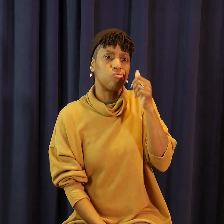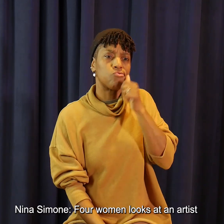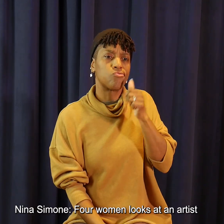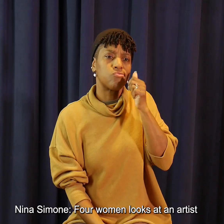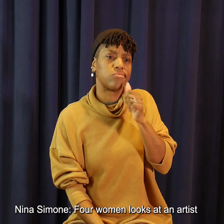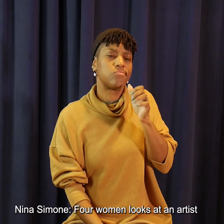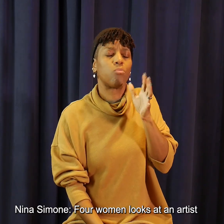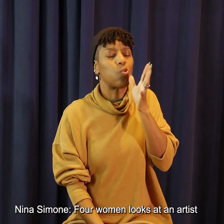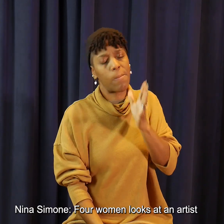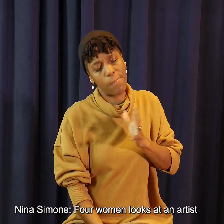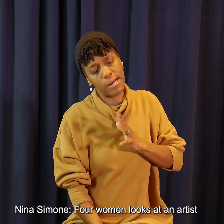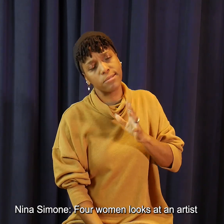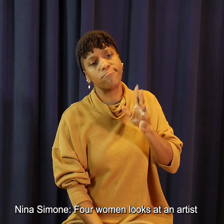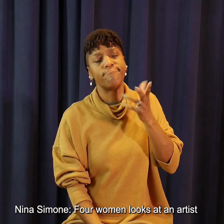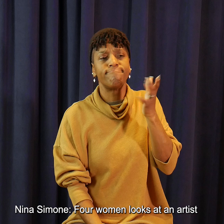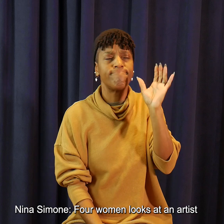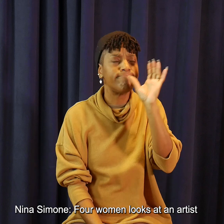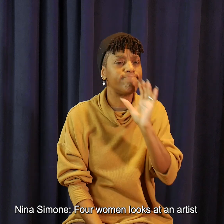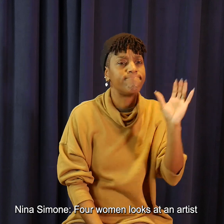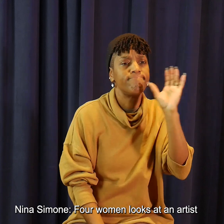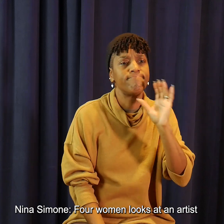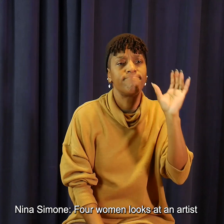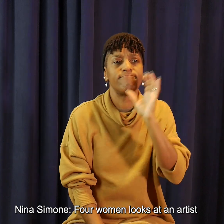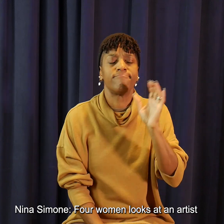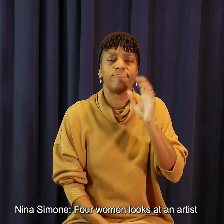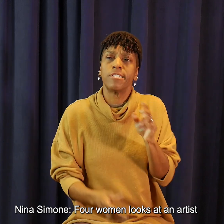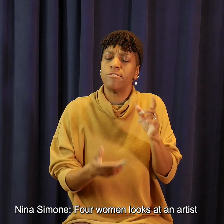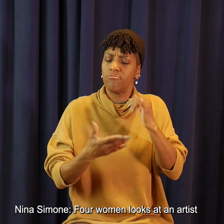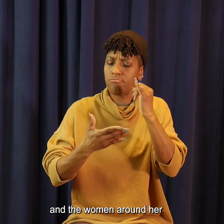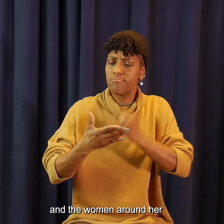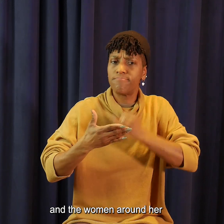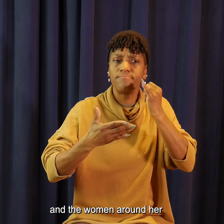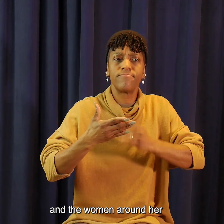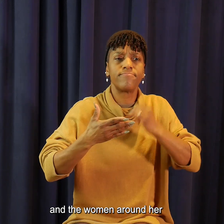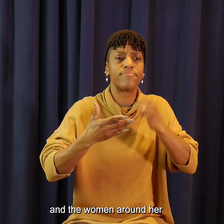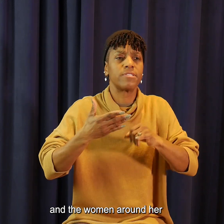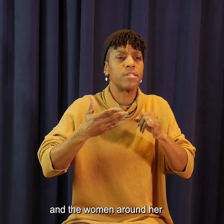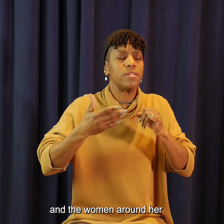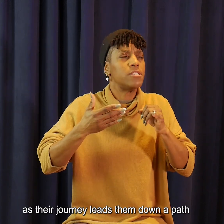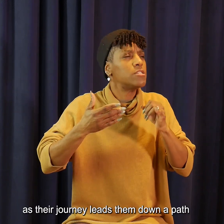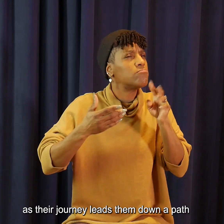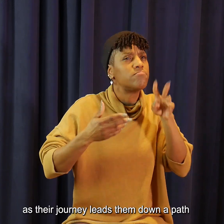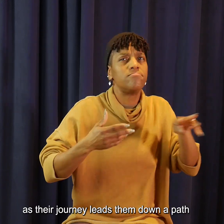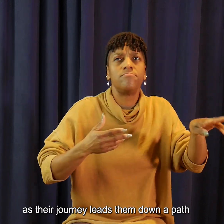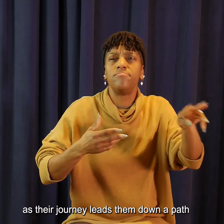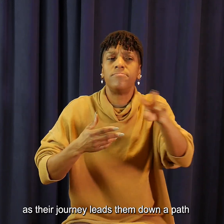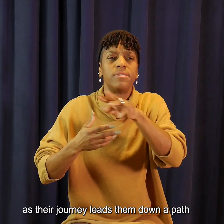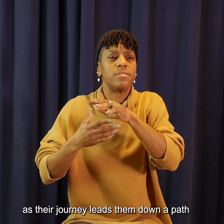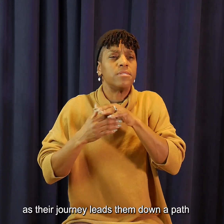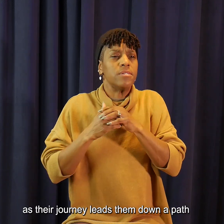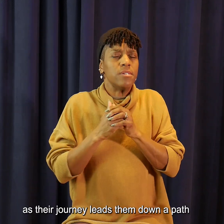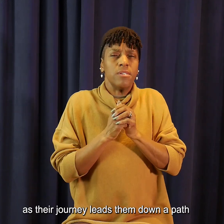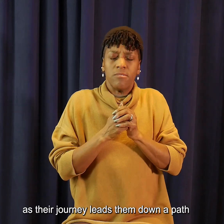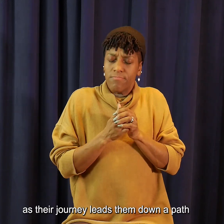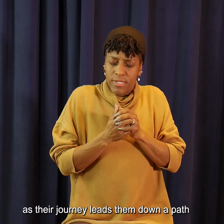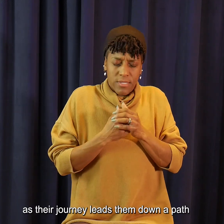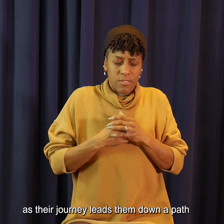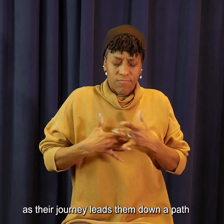Nina Simone, 4 Women, looks at an artist and the women around her as their journey leads them down a path